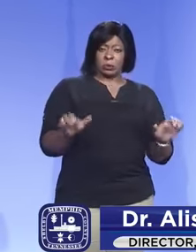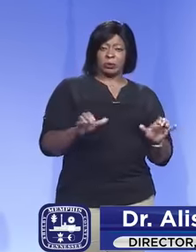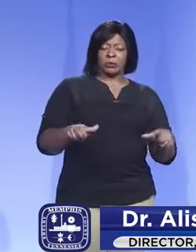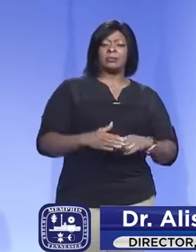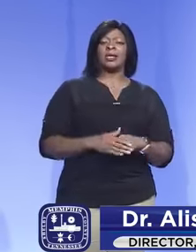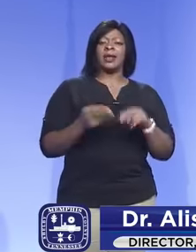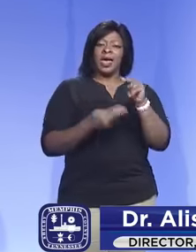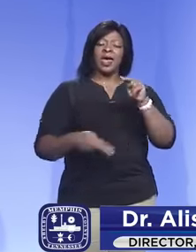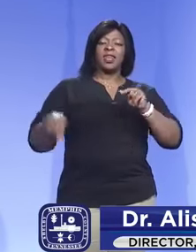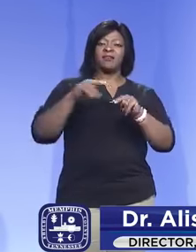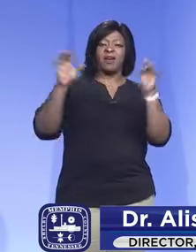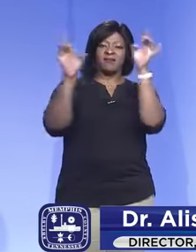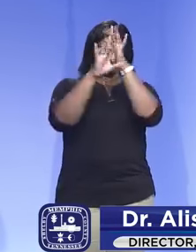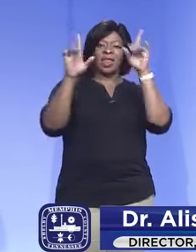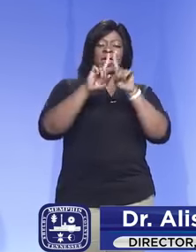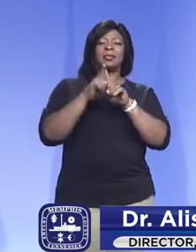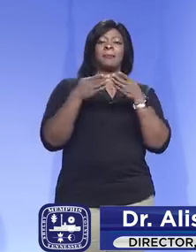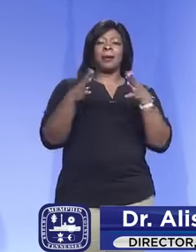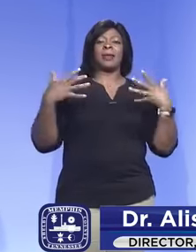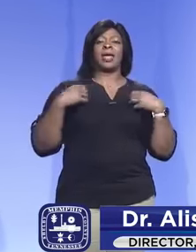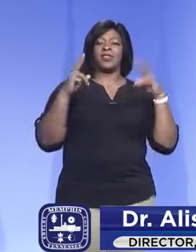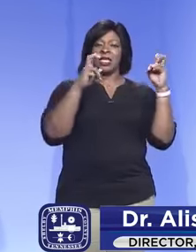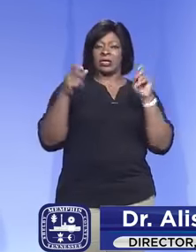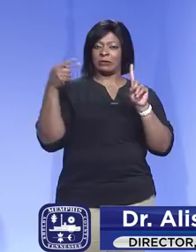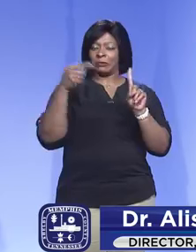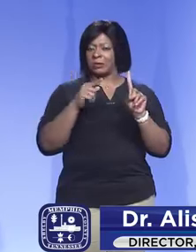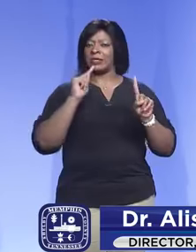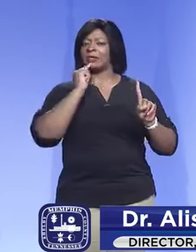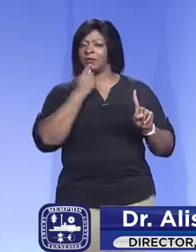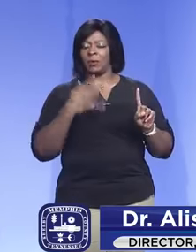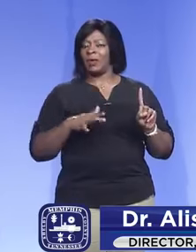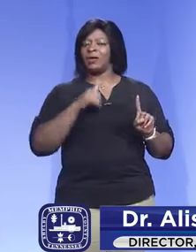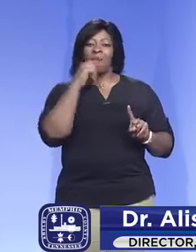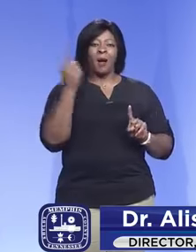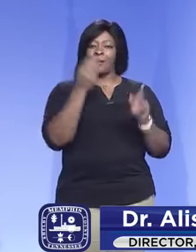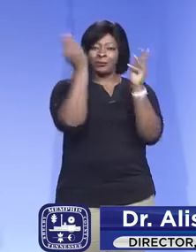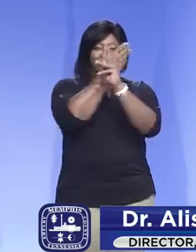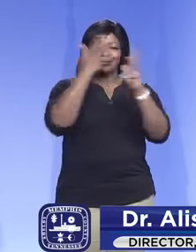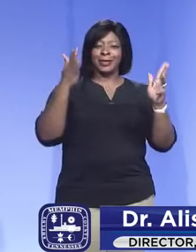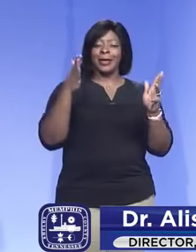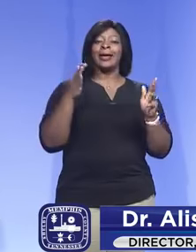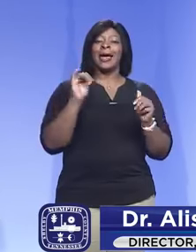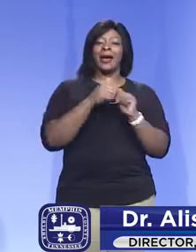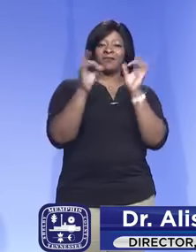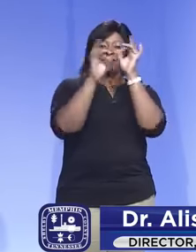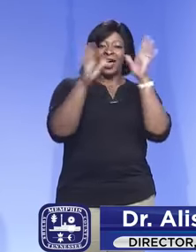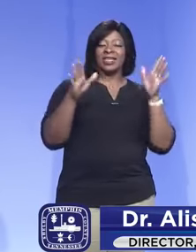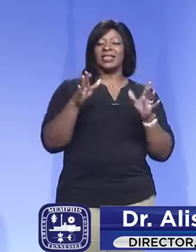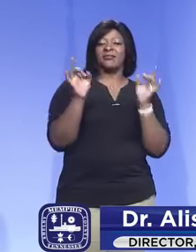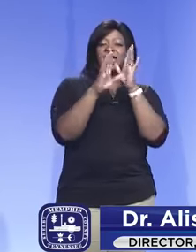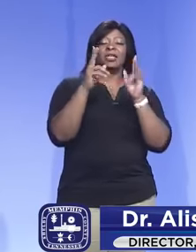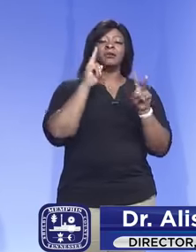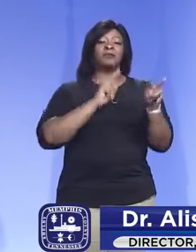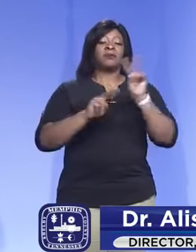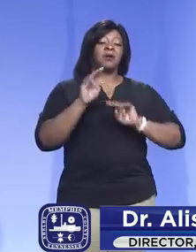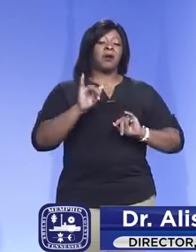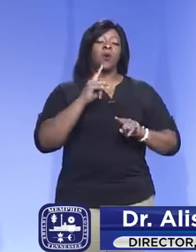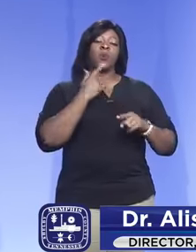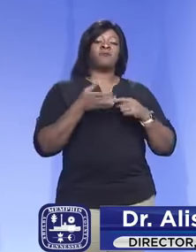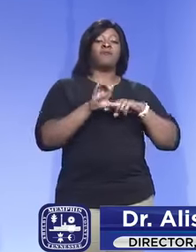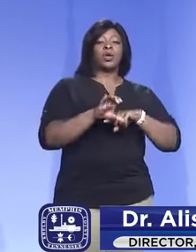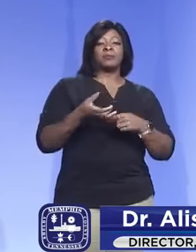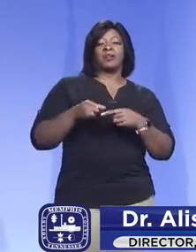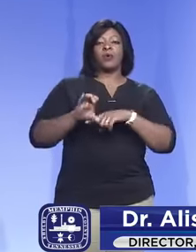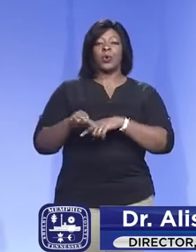to elevate violence as a public health issue. That has not always been the case. Oftentimes, violence is viewed as an enforcement